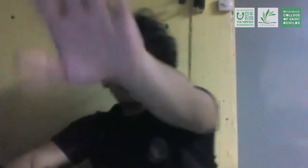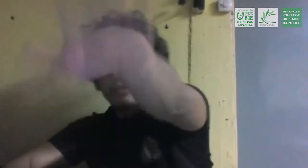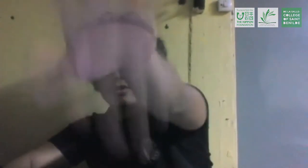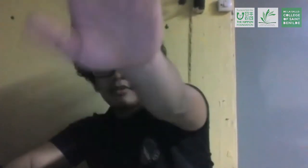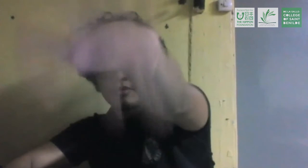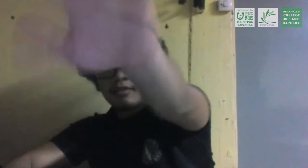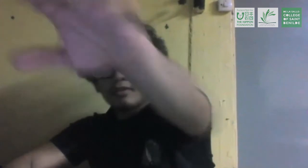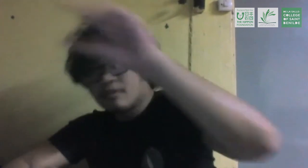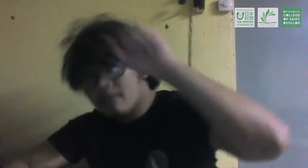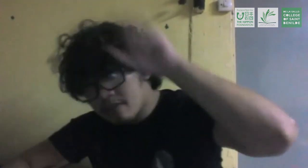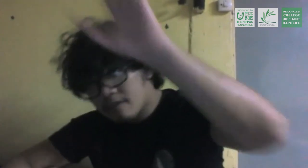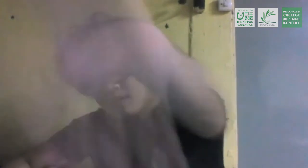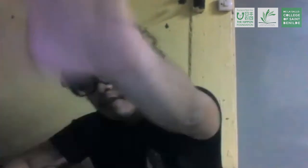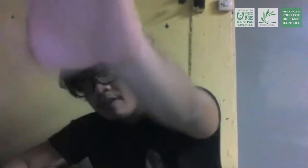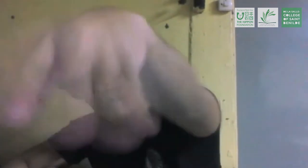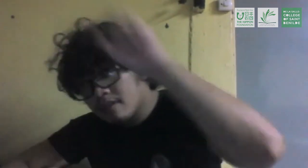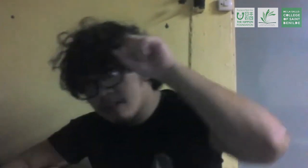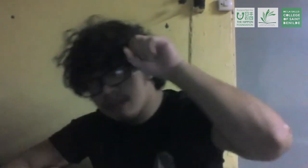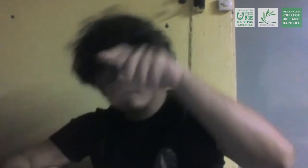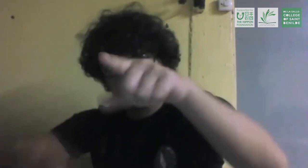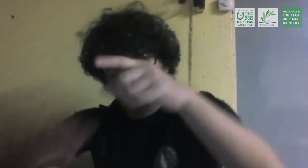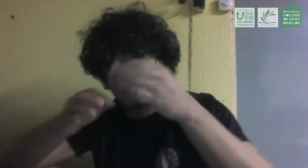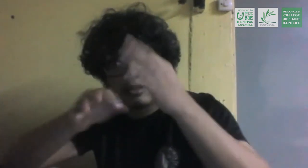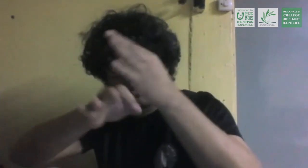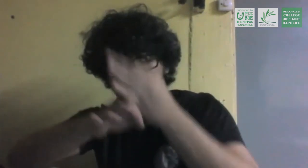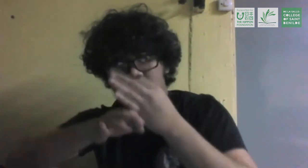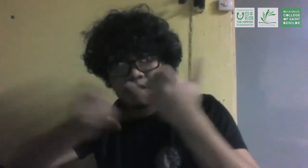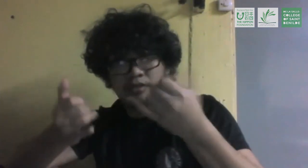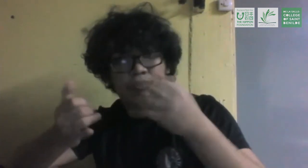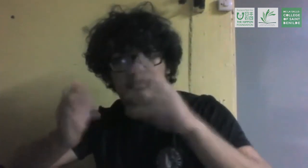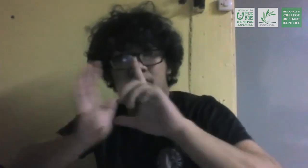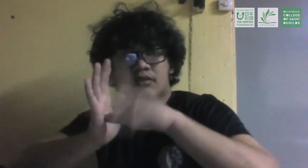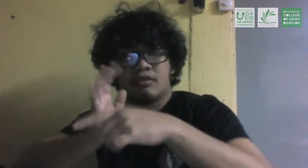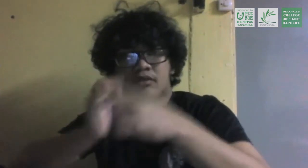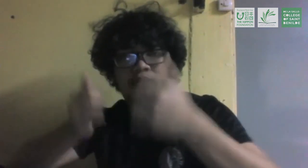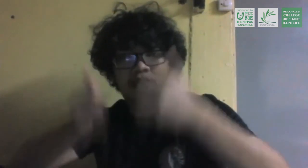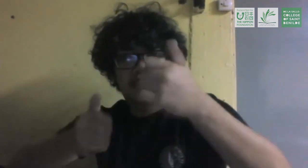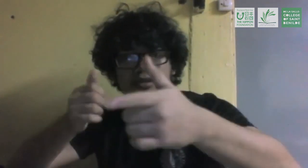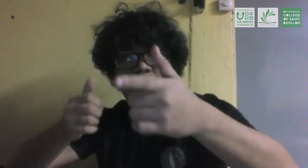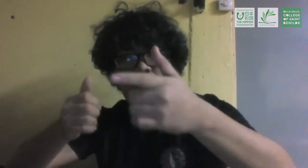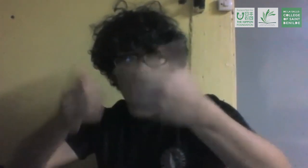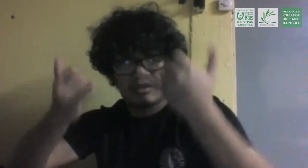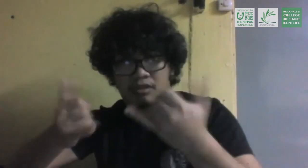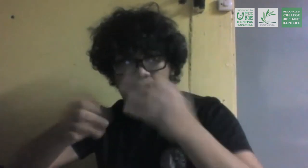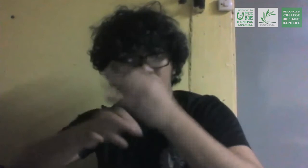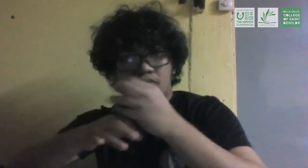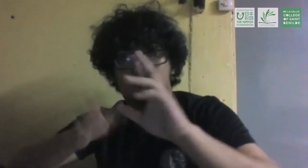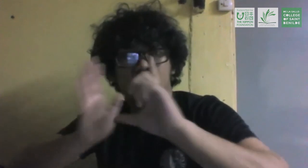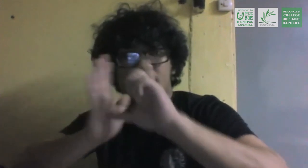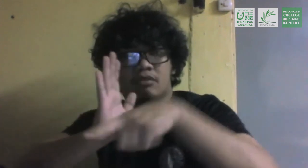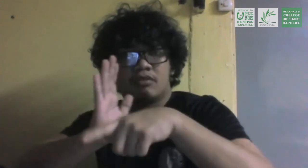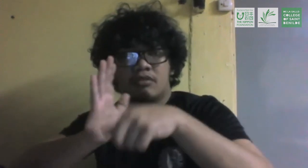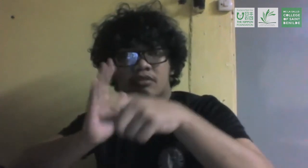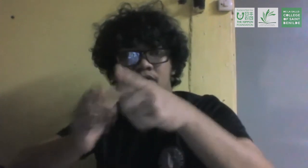Okay. Yeah. Okay. Well, anyway, Shaq and I will fix it.